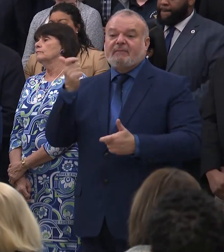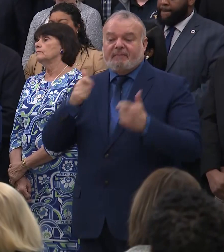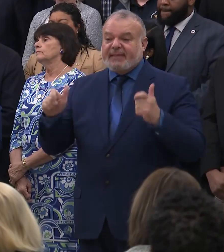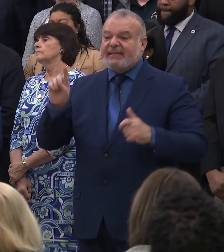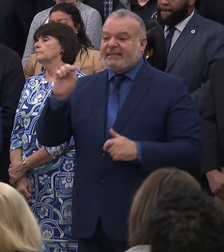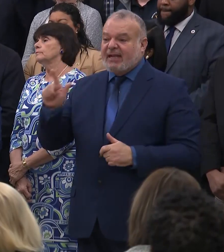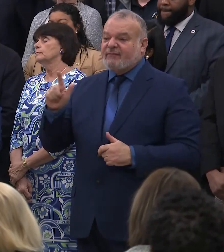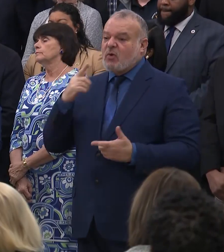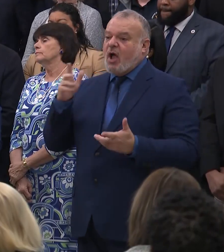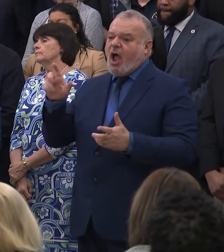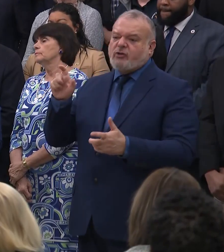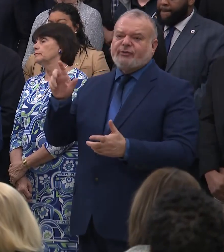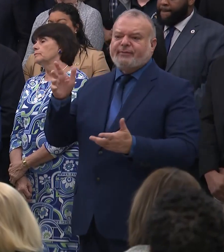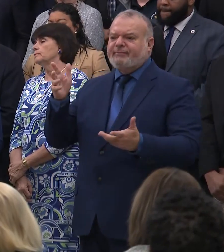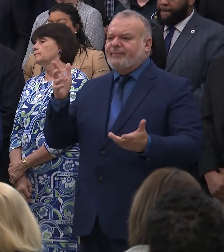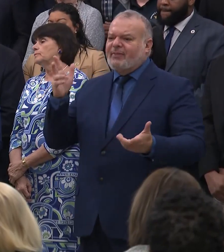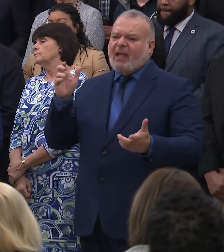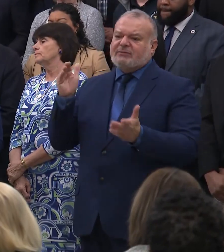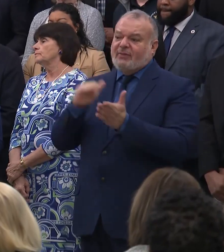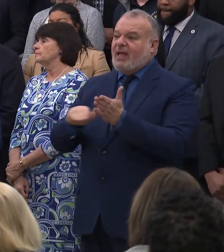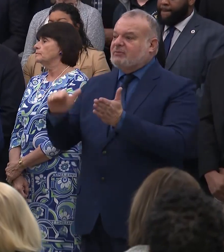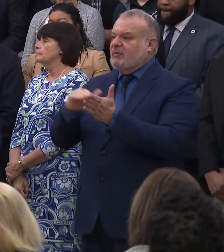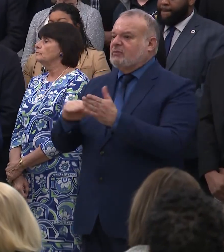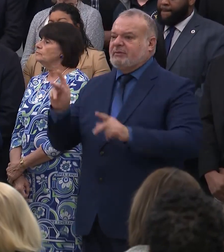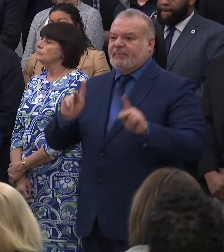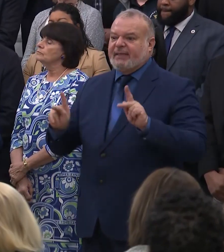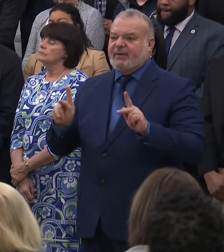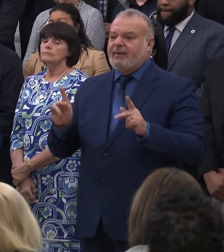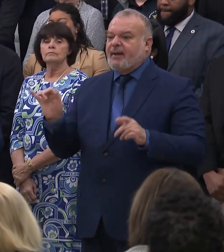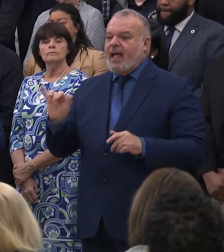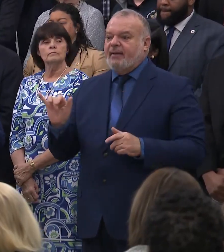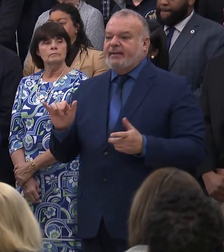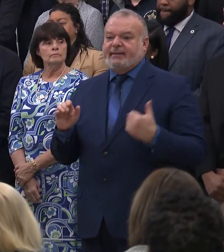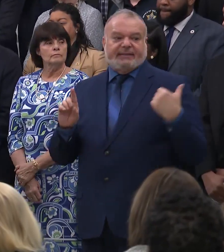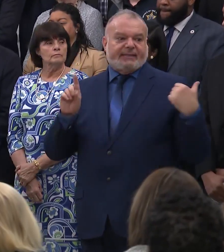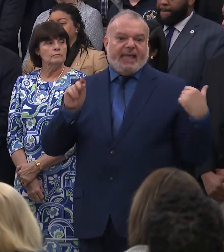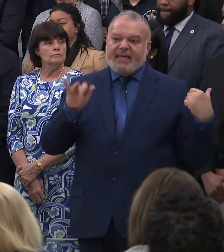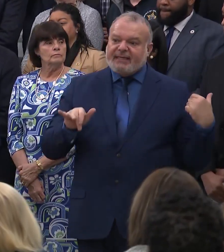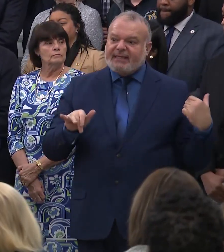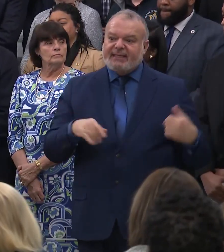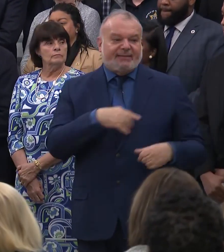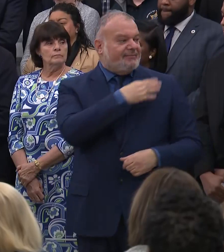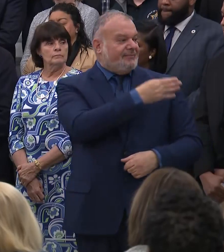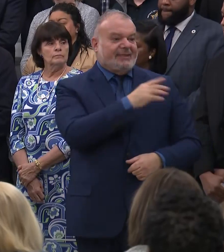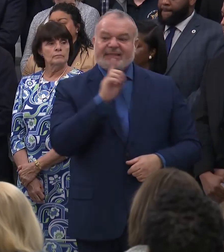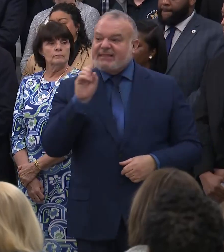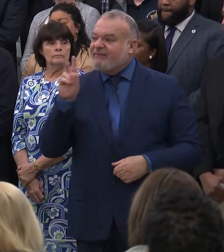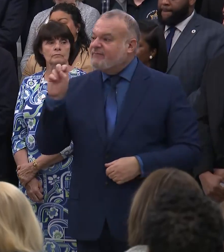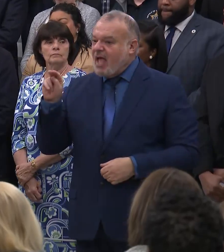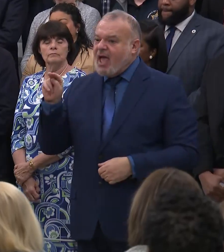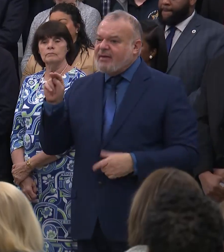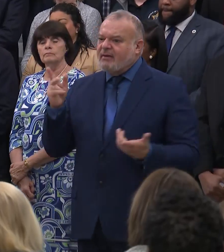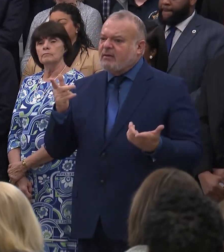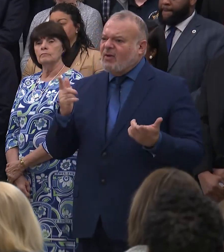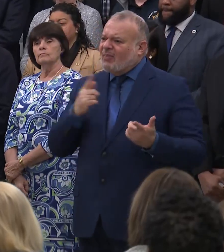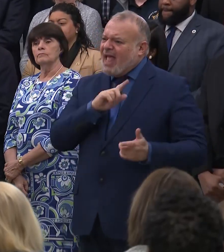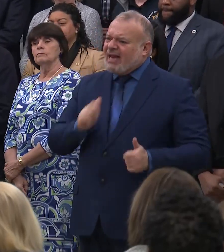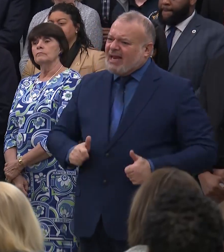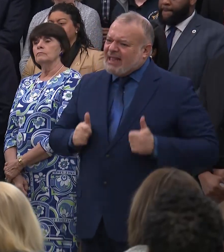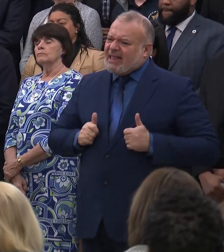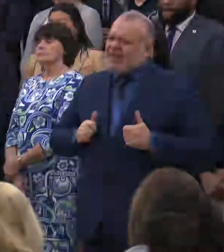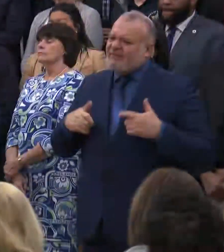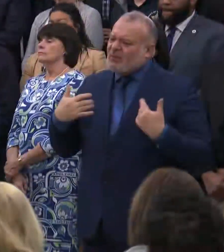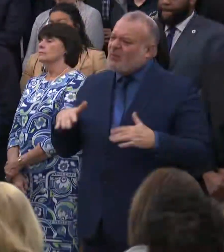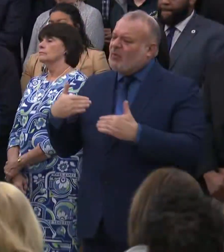people like Danny and Devin who've had to live with the burden, the stigma, and the very